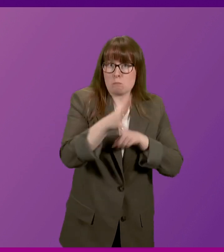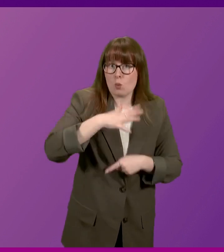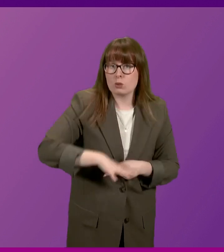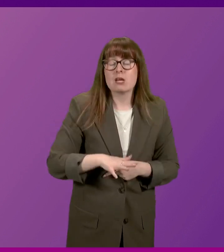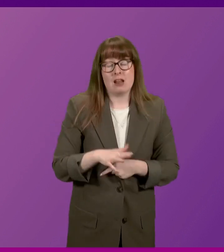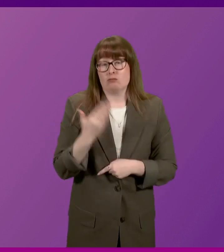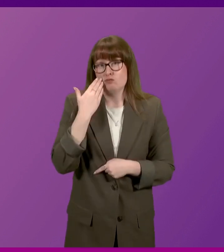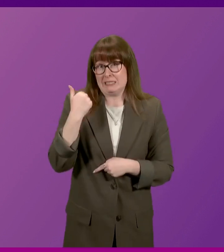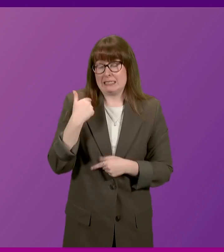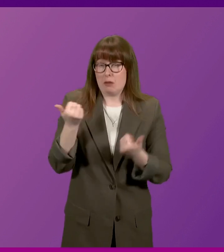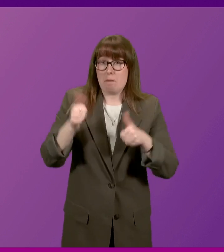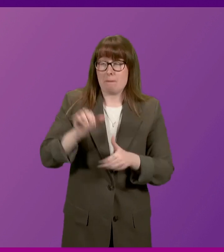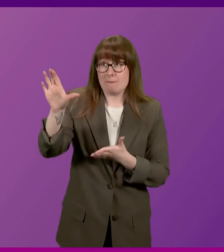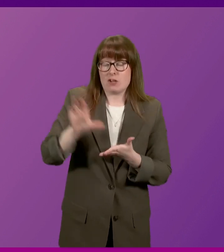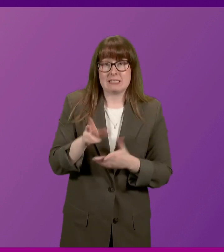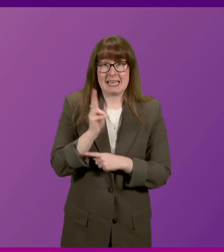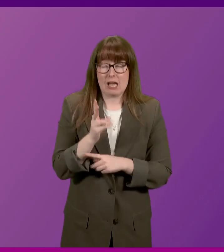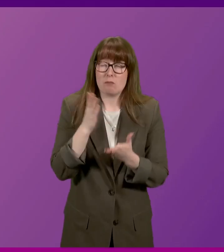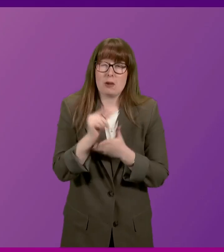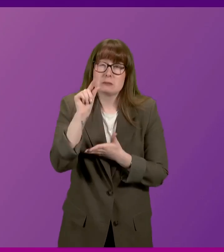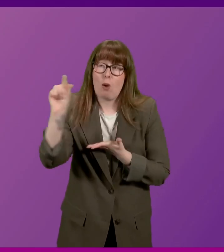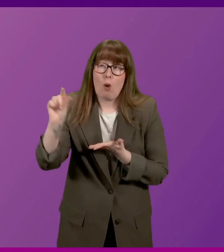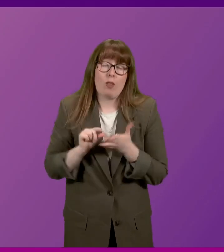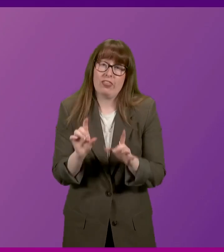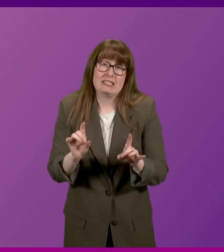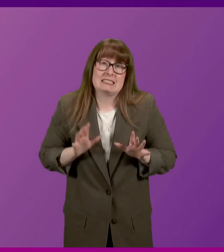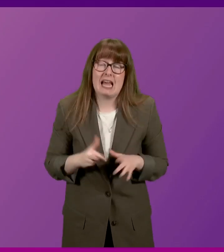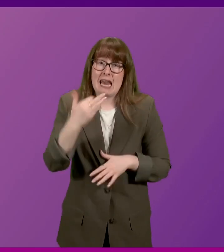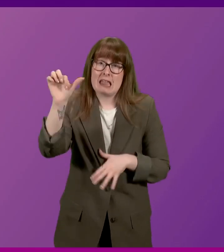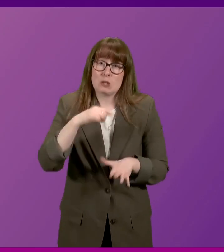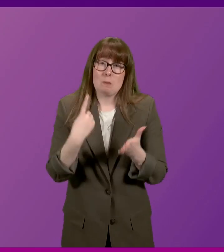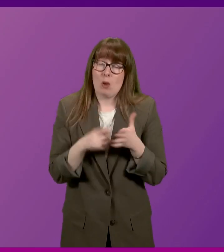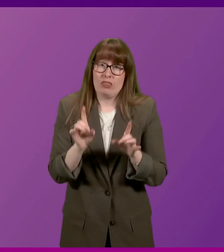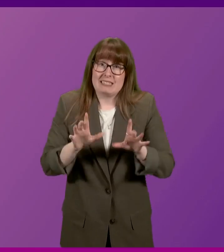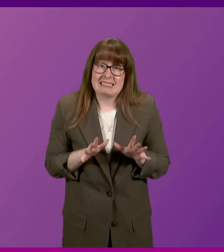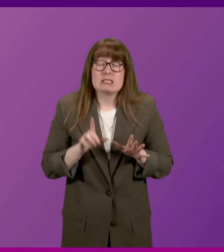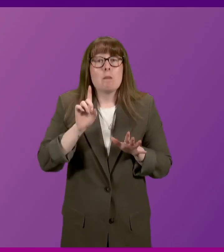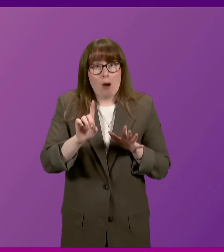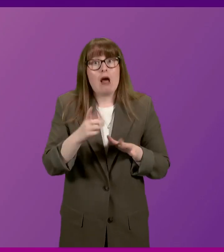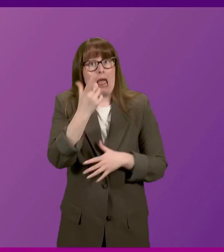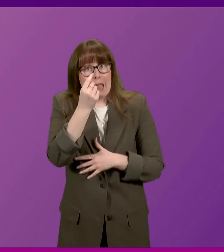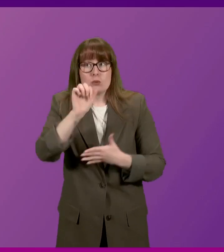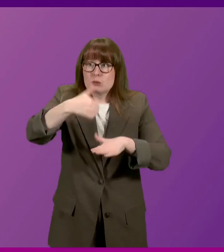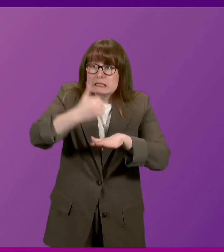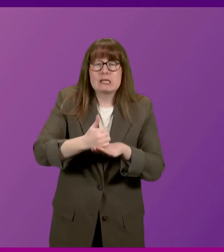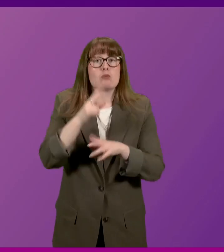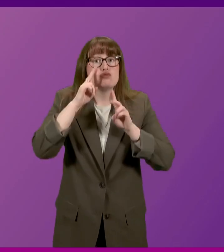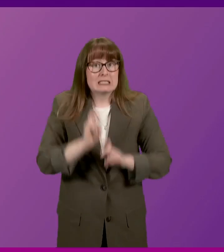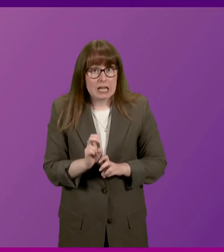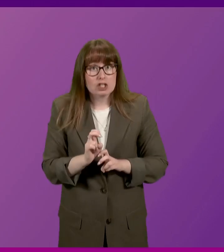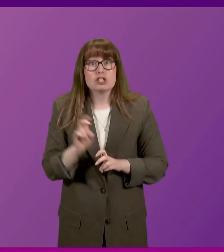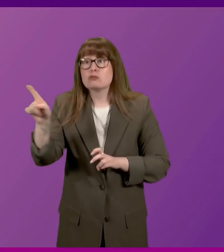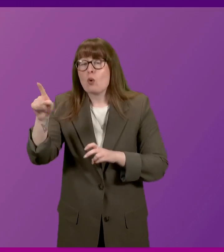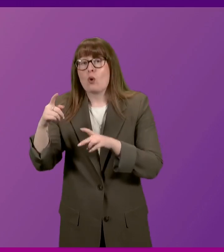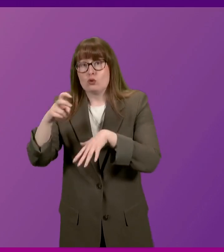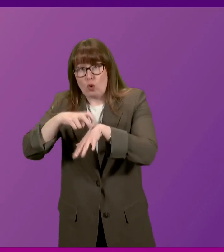just managed to get some funding recently. Again, it's a very, very small pot of funding, just £9,000, to bring together researchers, including